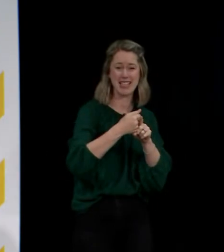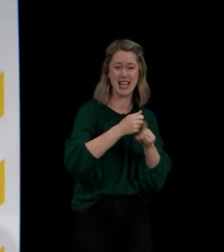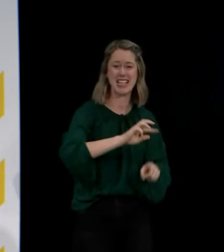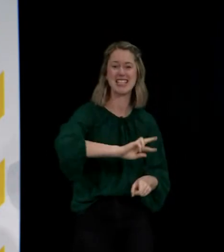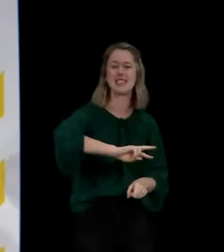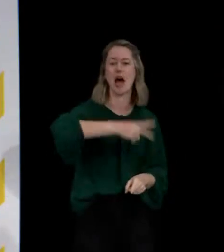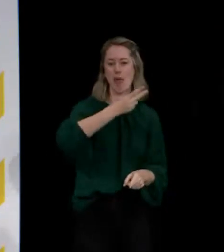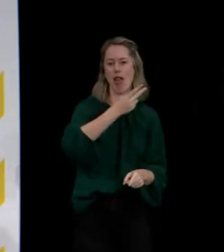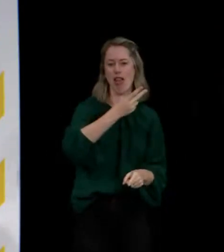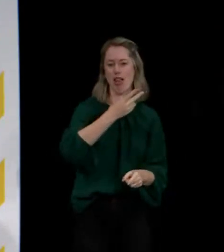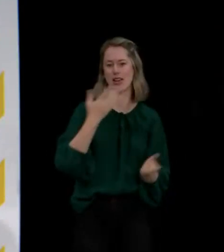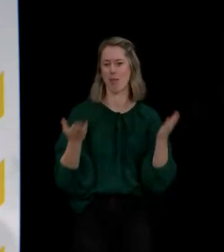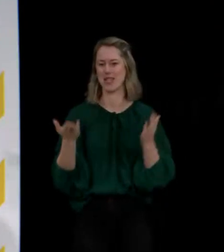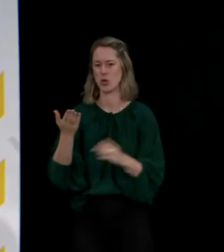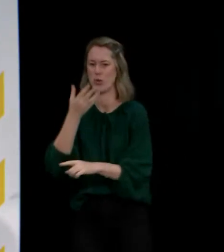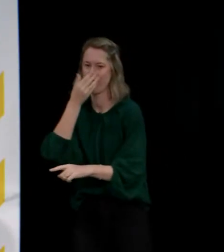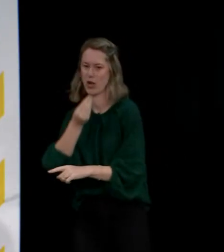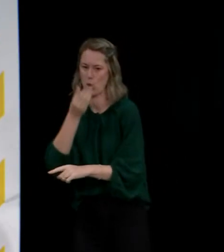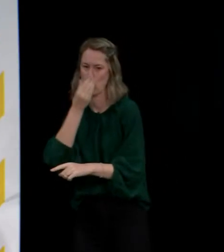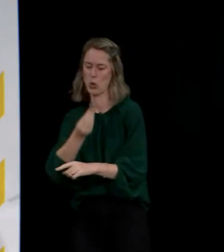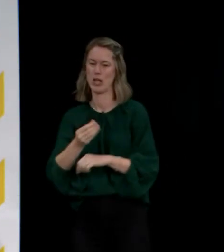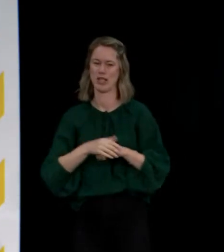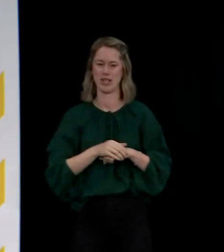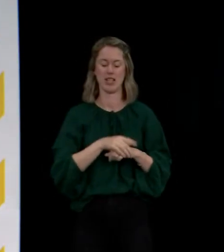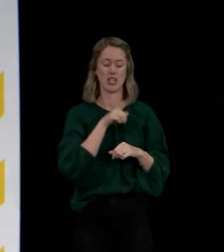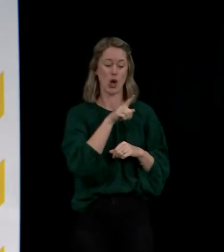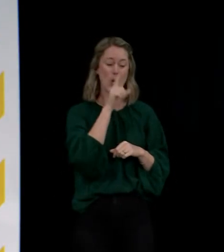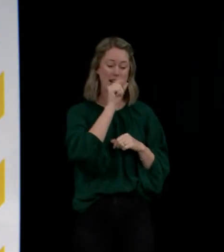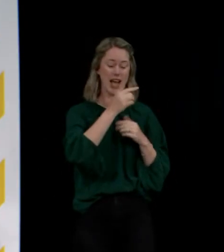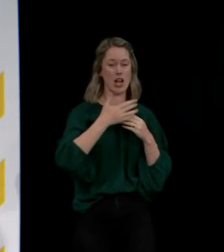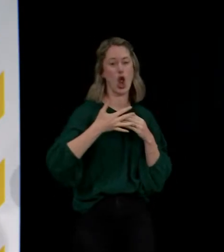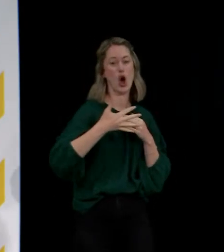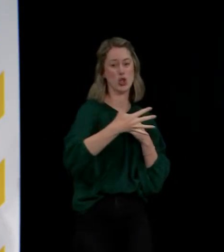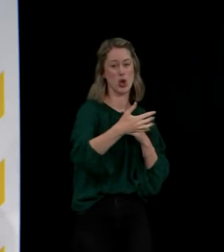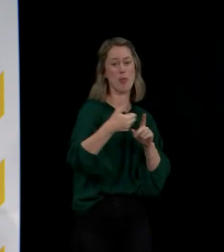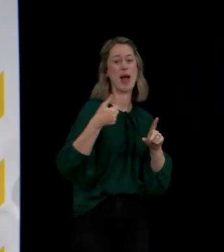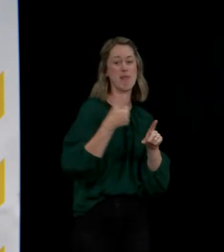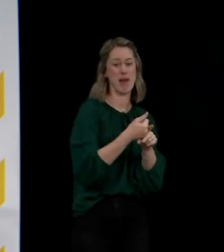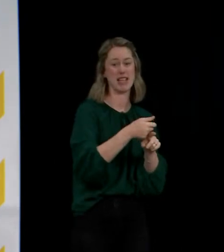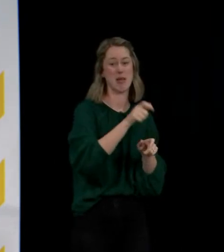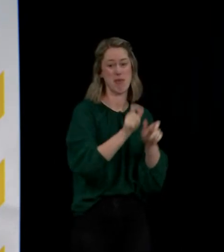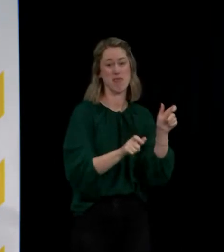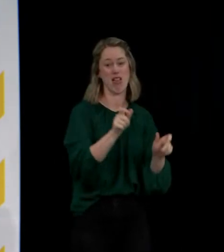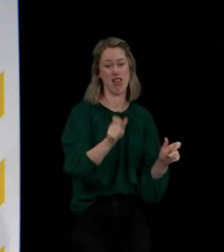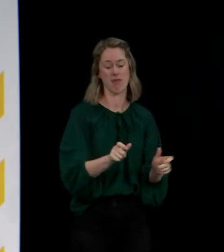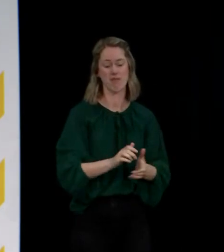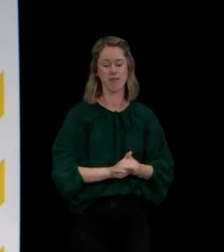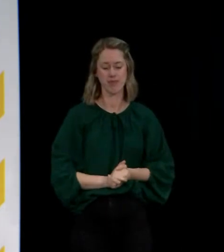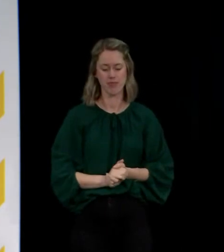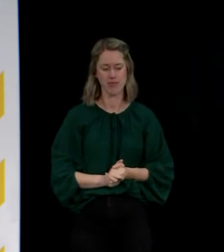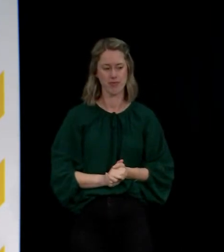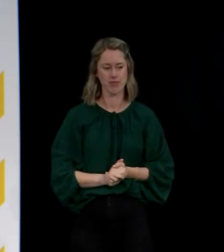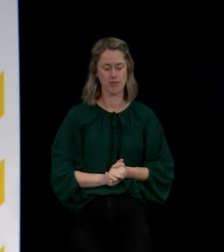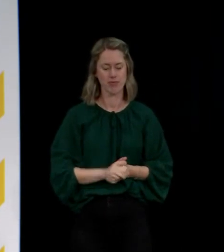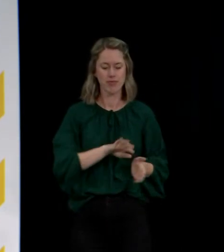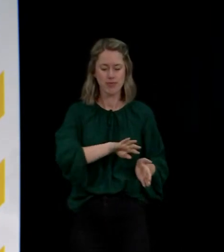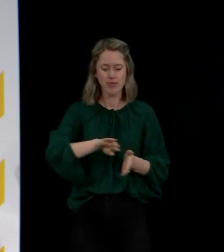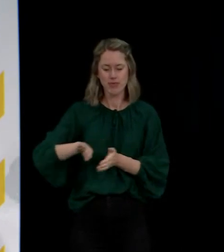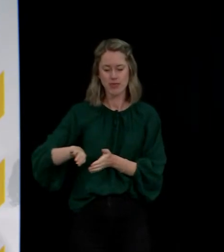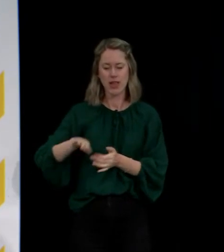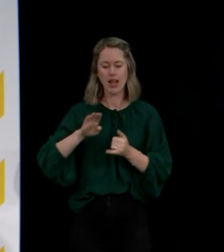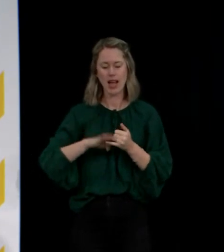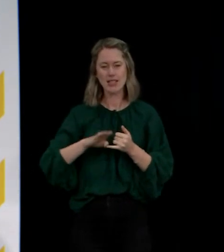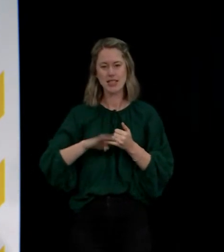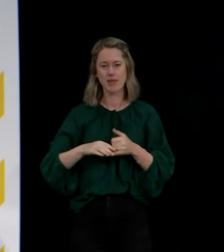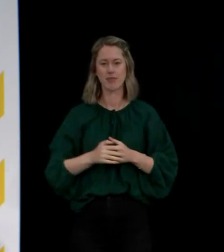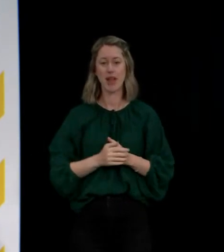50% more common than those in those who had COVID compared to people who had had flu. And finally, I would like to acknowledge a